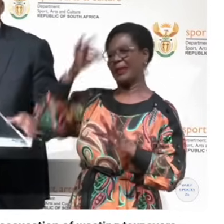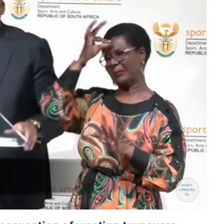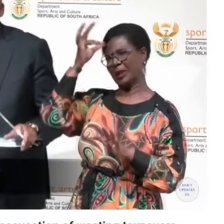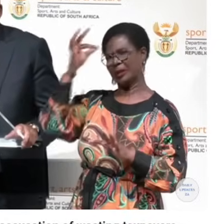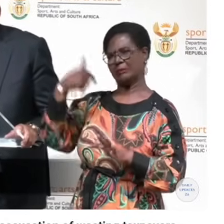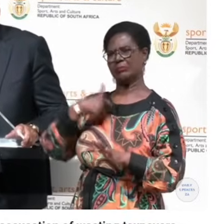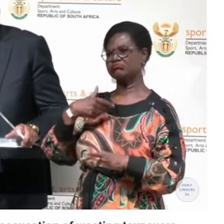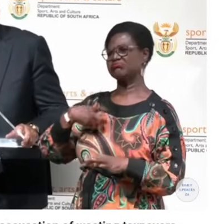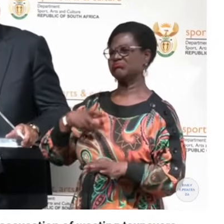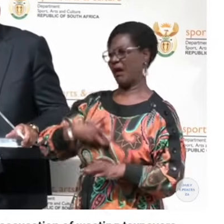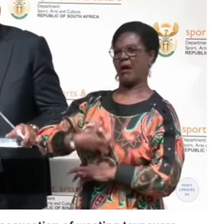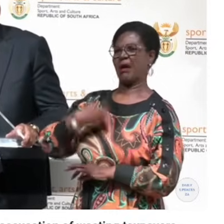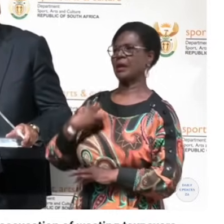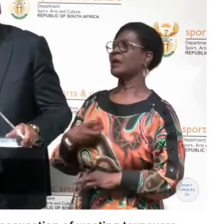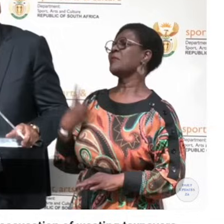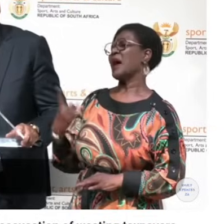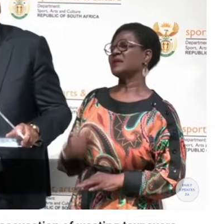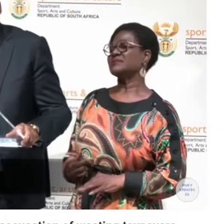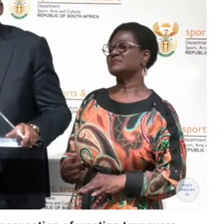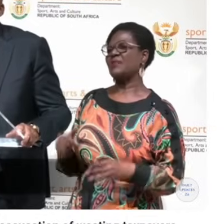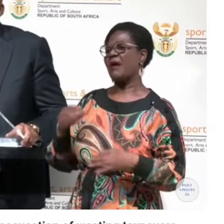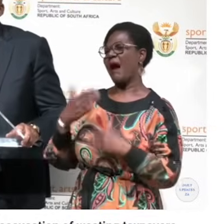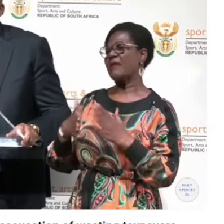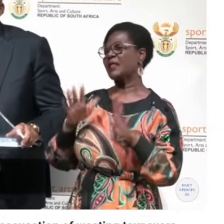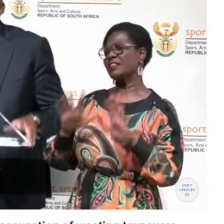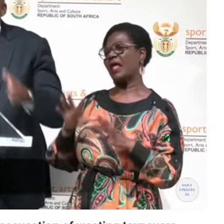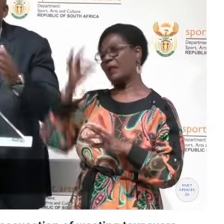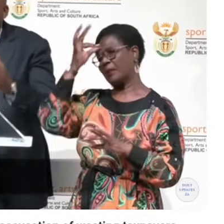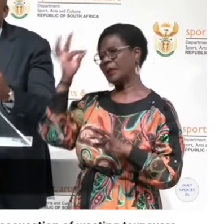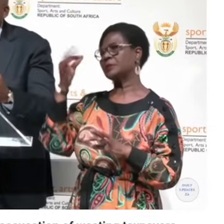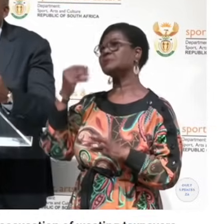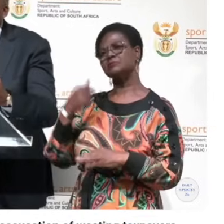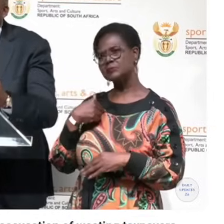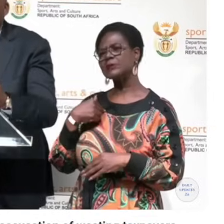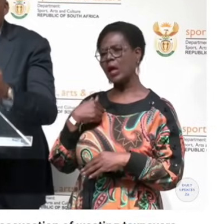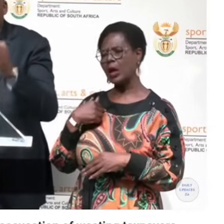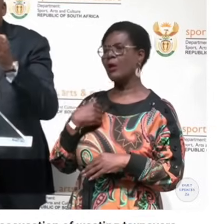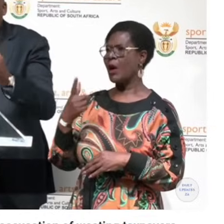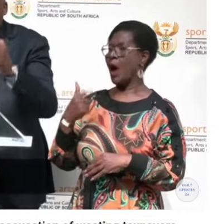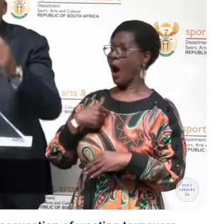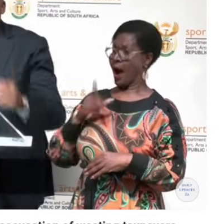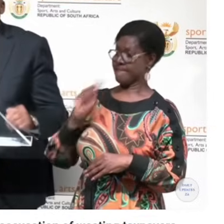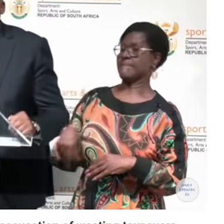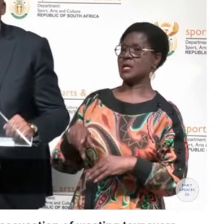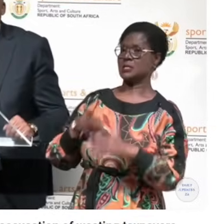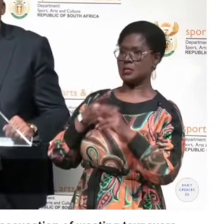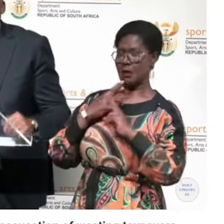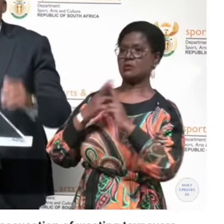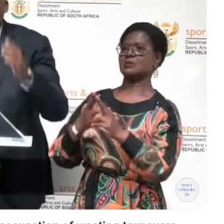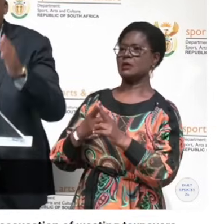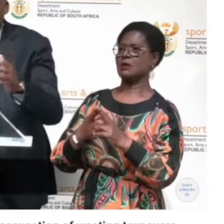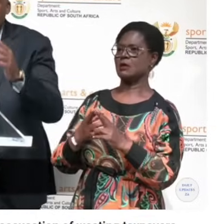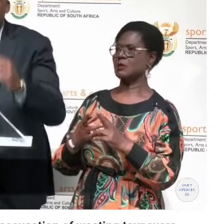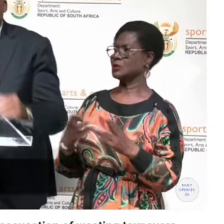realization came, I realized that I must answer. And I'm going to answer very transparently here.